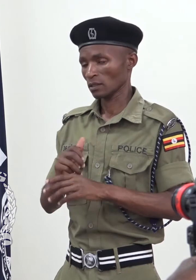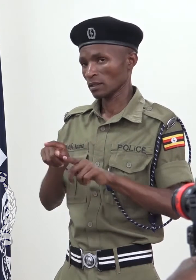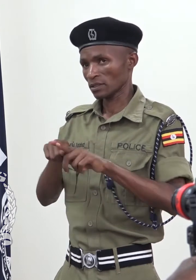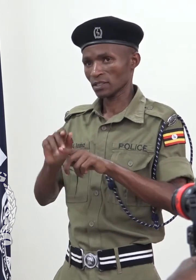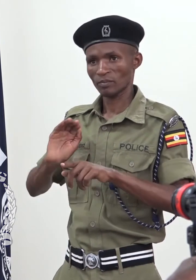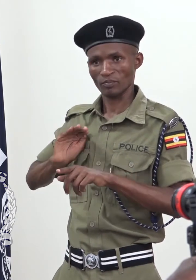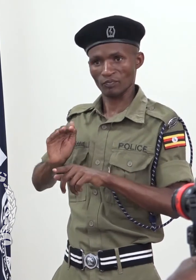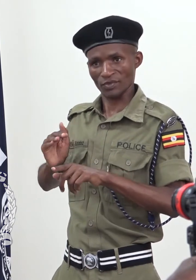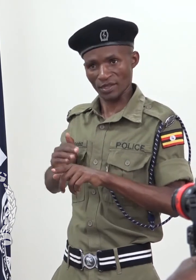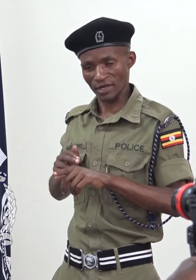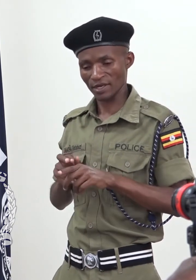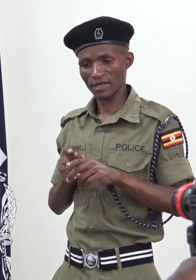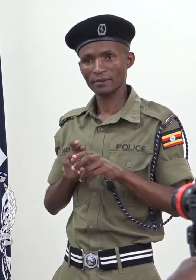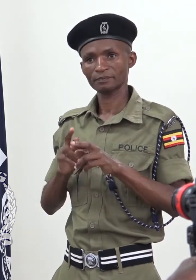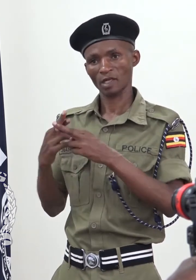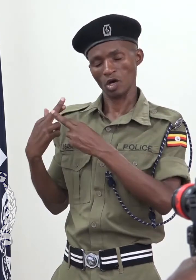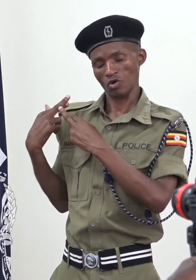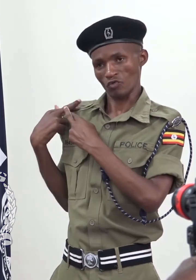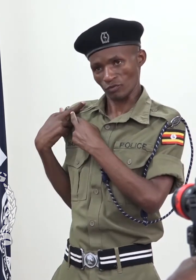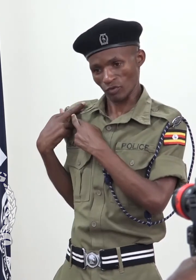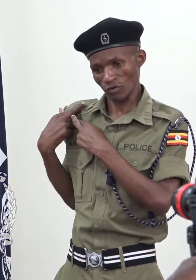the shift called Namagembe Masi.